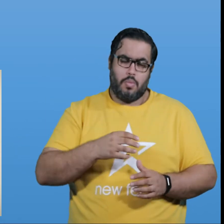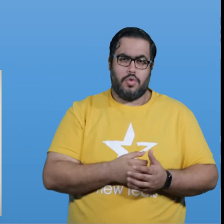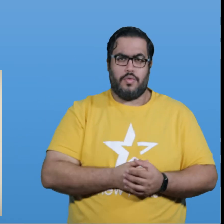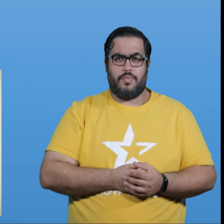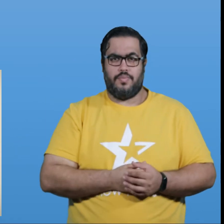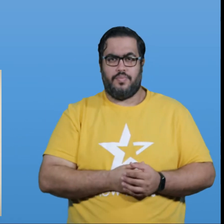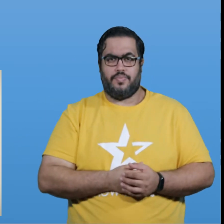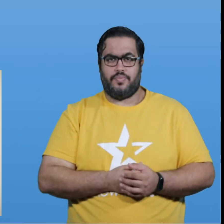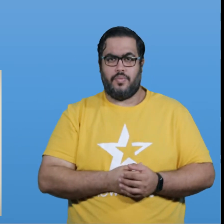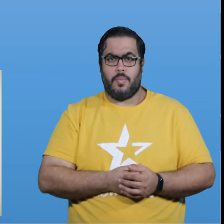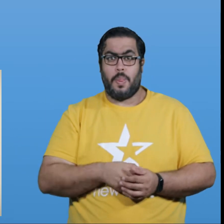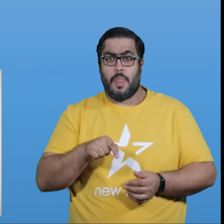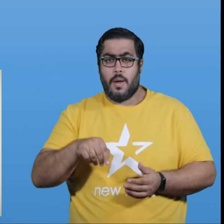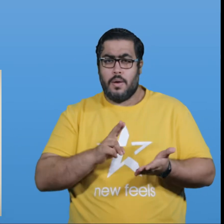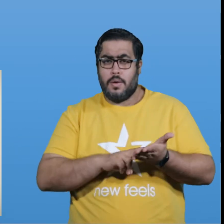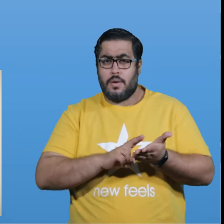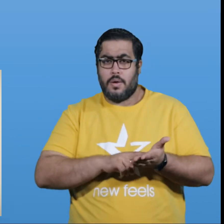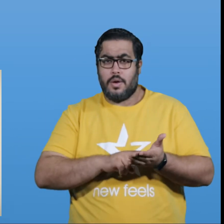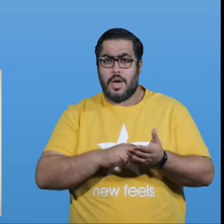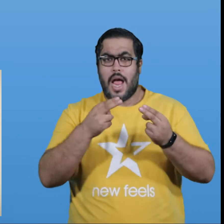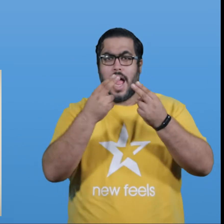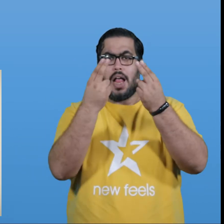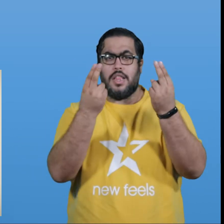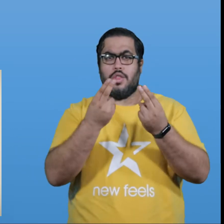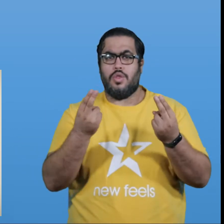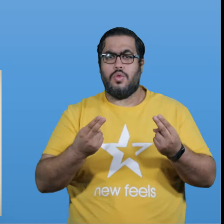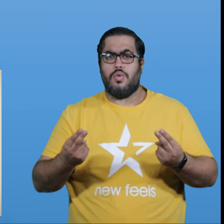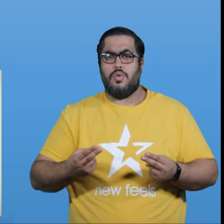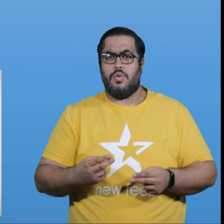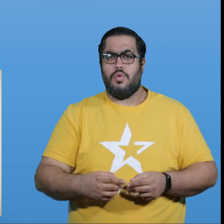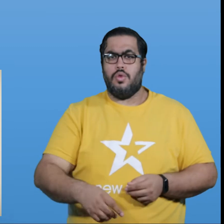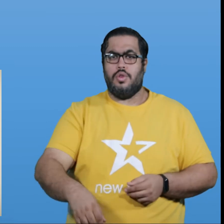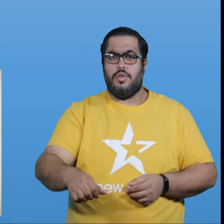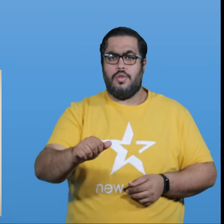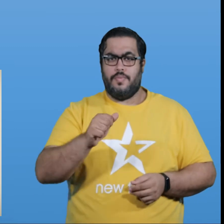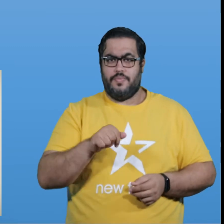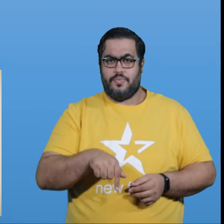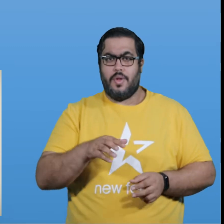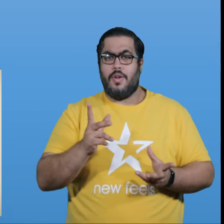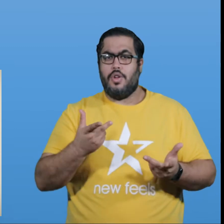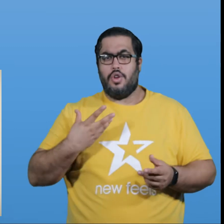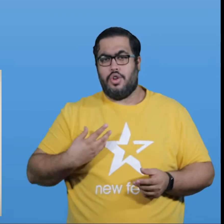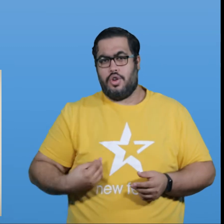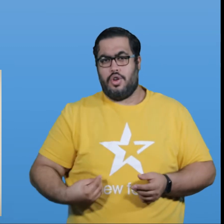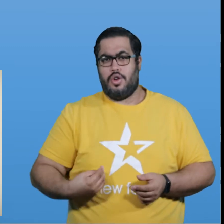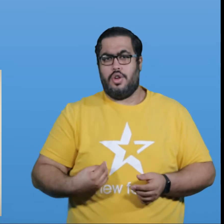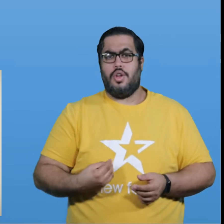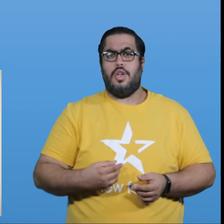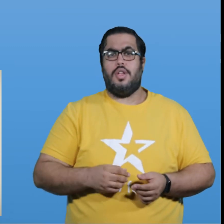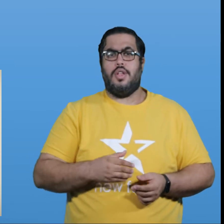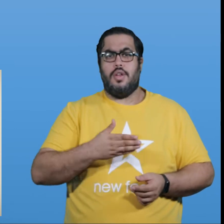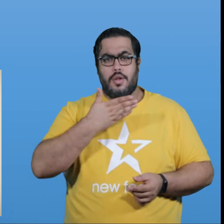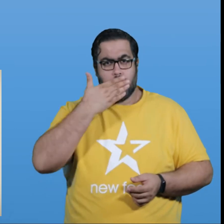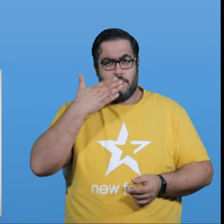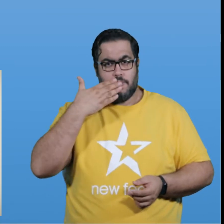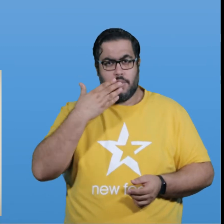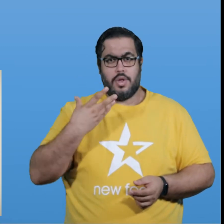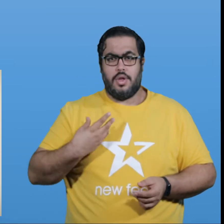there, it's in gold. So the word adorn is a verb, and it means to make more beautiful or